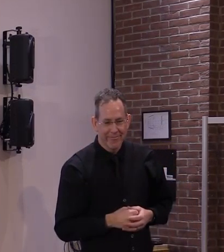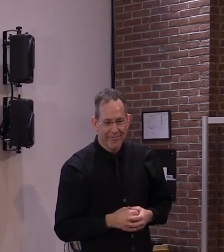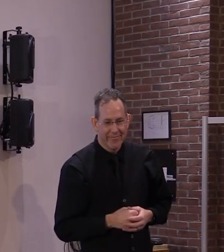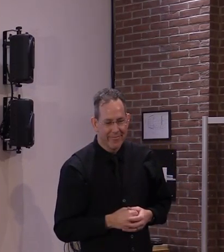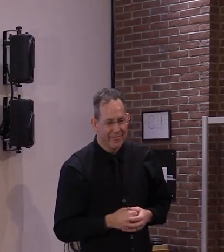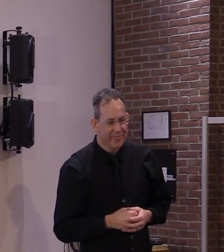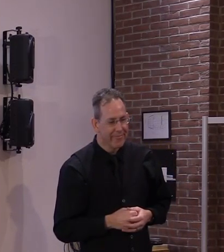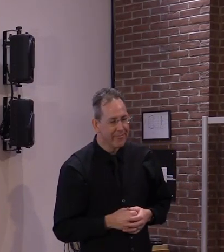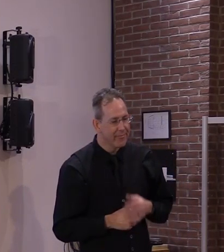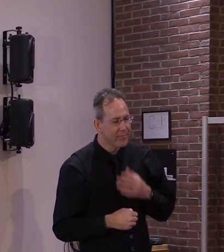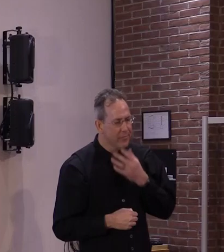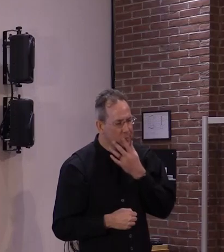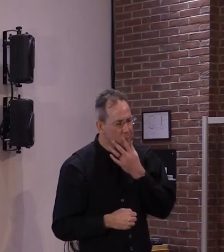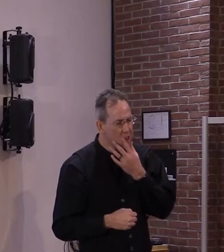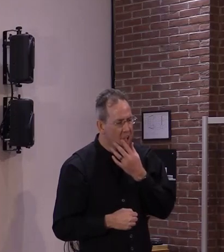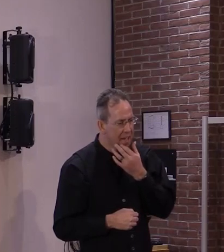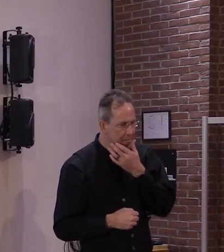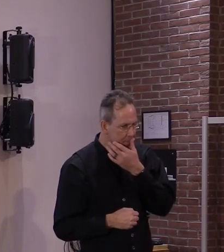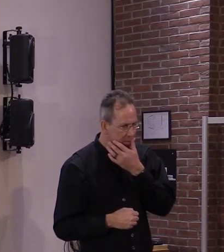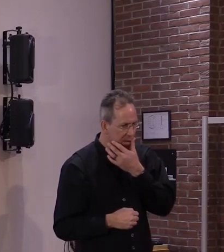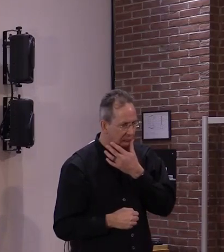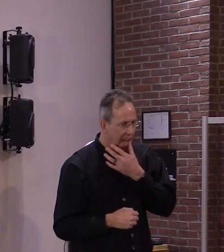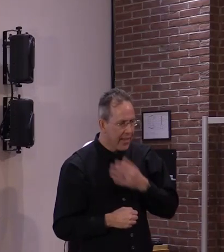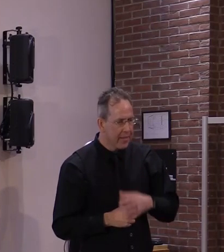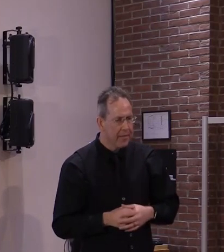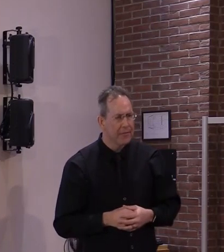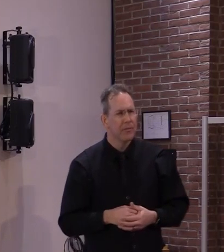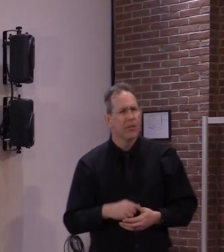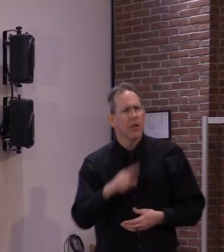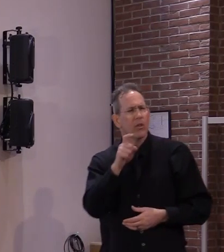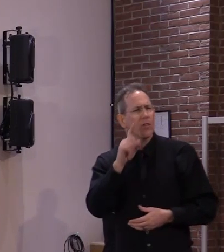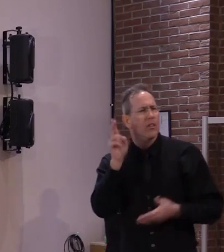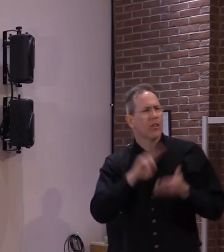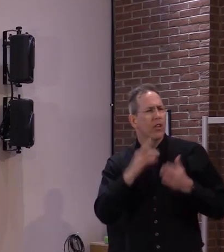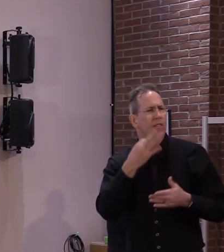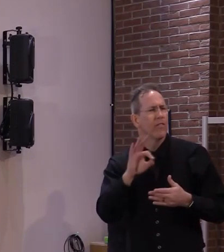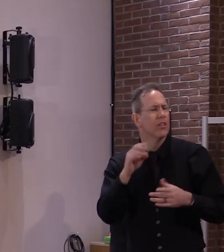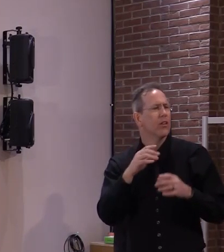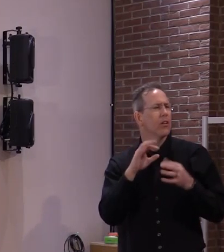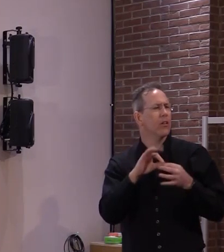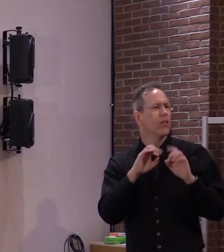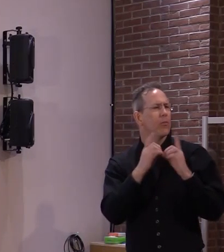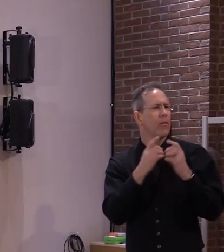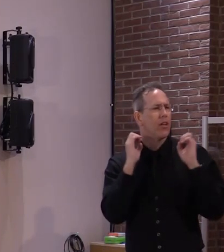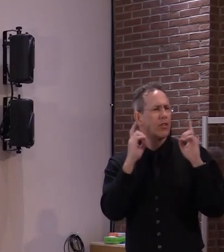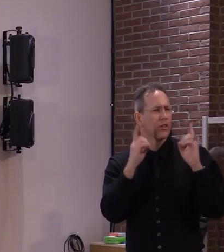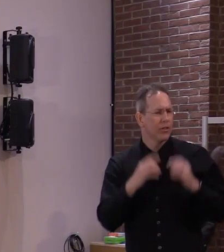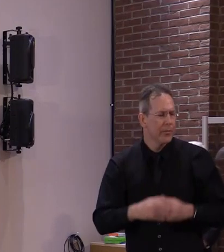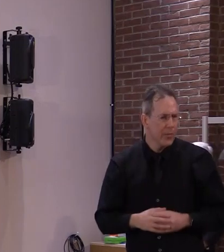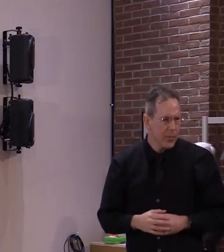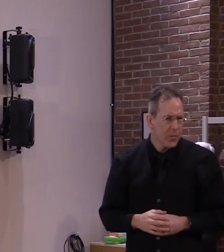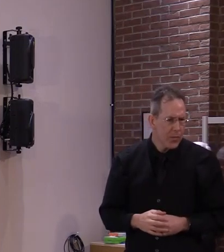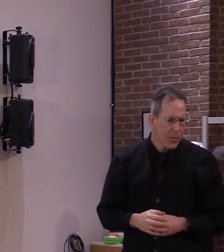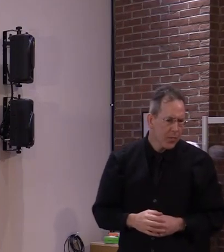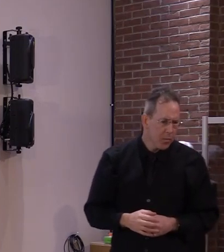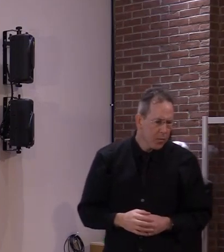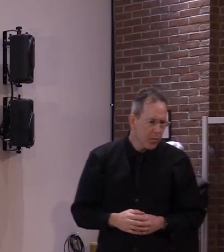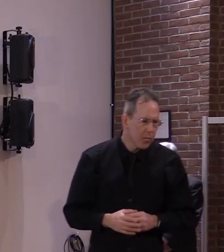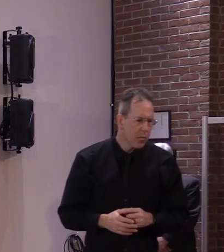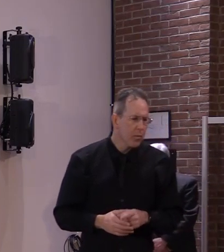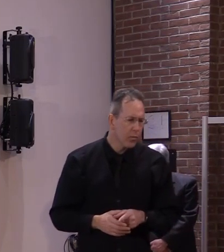school reopening guidelines, does the state plan to follow those pretty closely, or how do you plan to implement those? We've talked with Rutland City Schools,